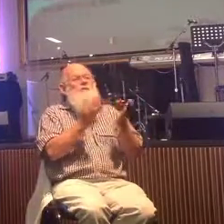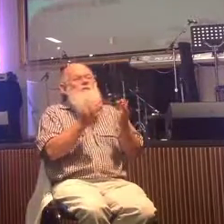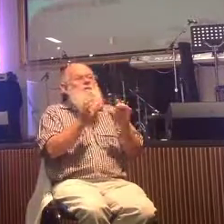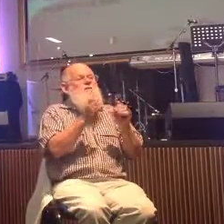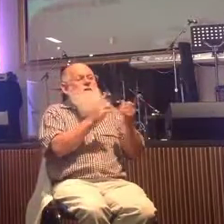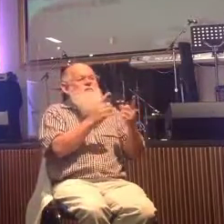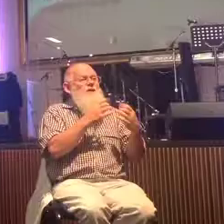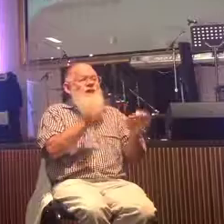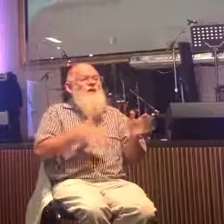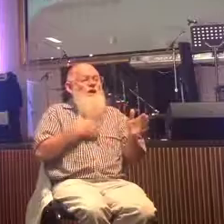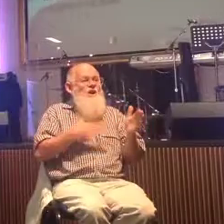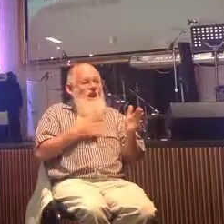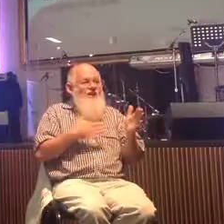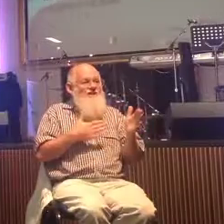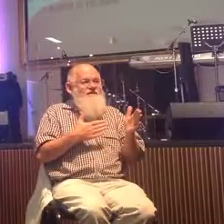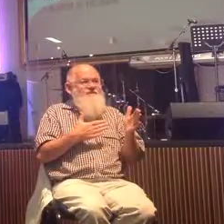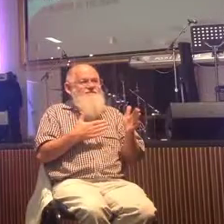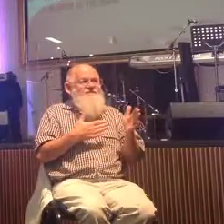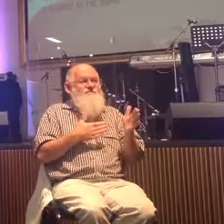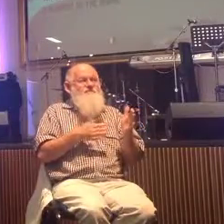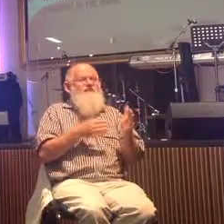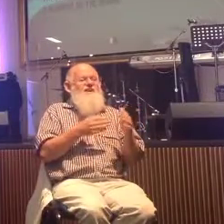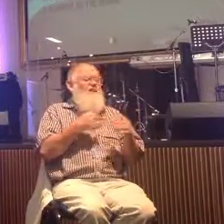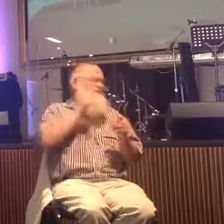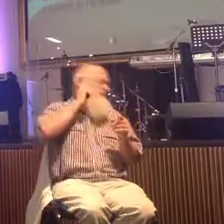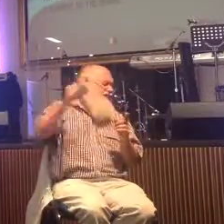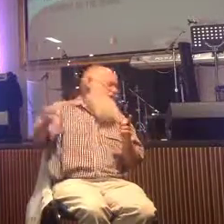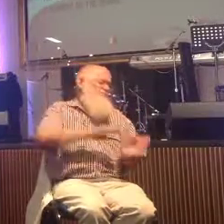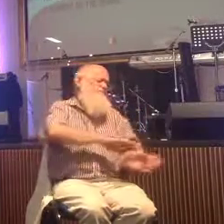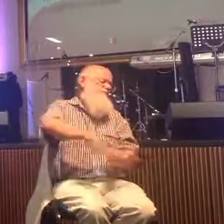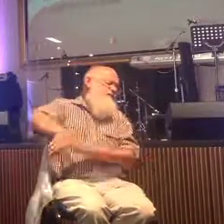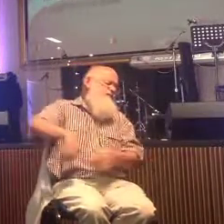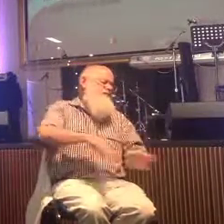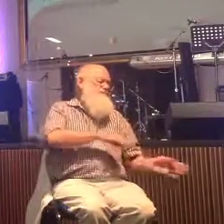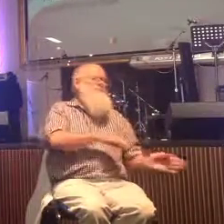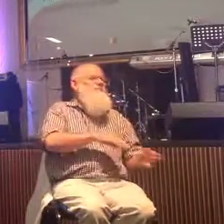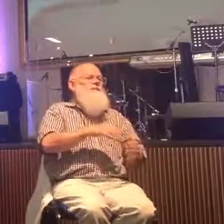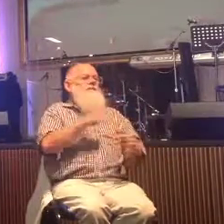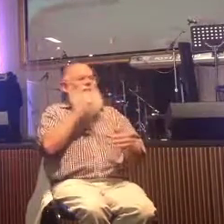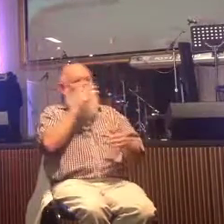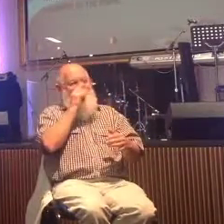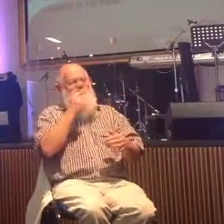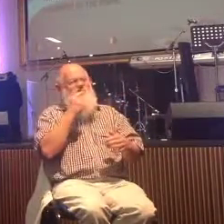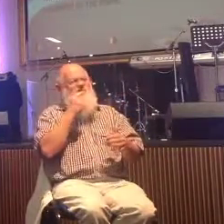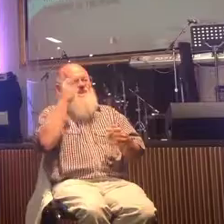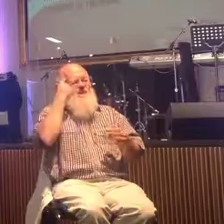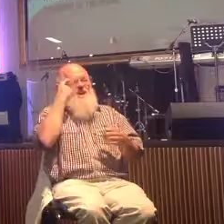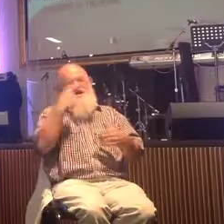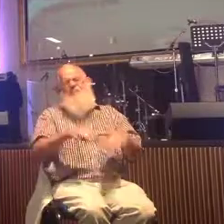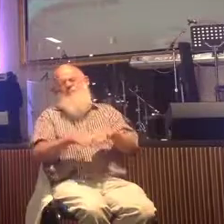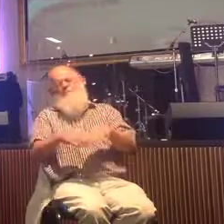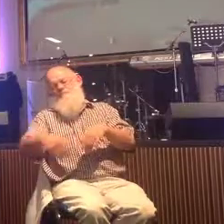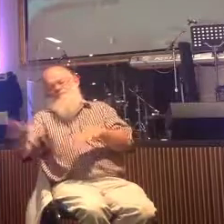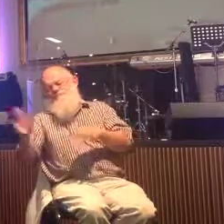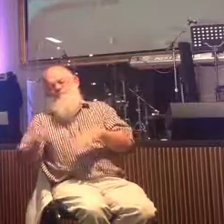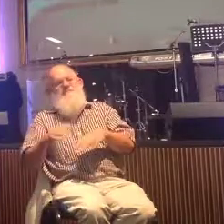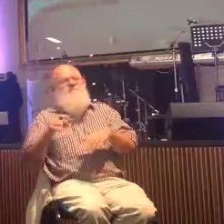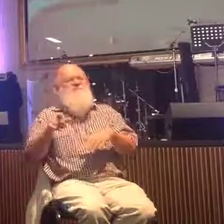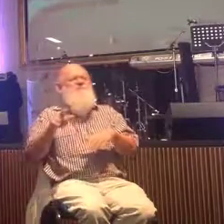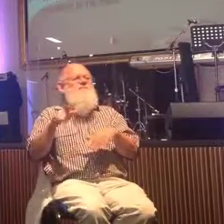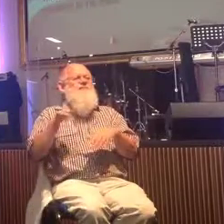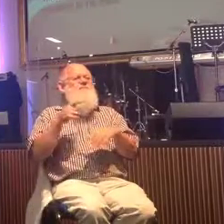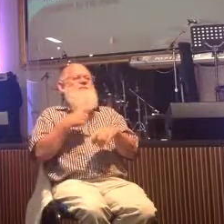I've got a couple of choices. I can move on to the next passage. I can explain it away. Oh, that was for a